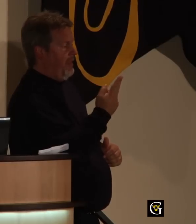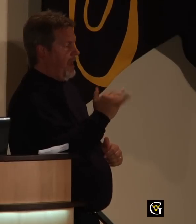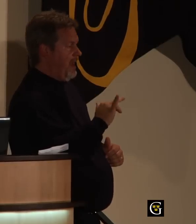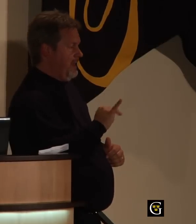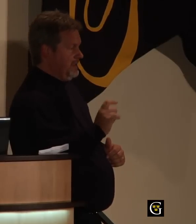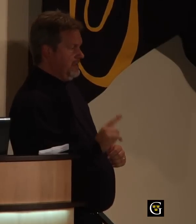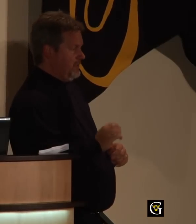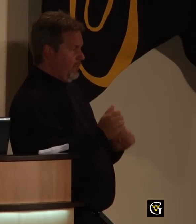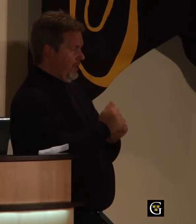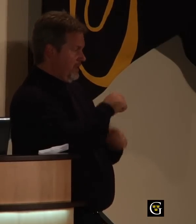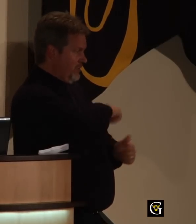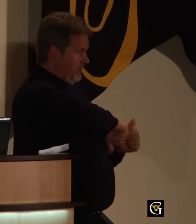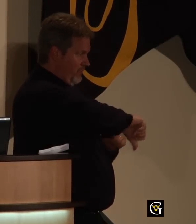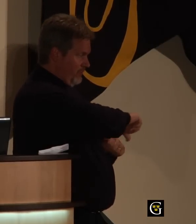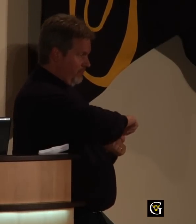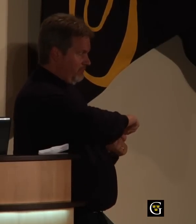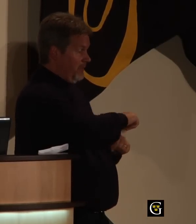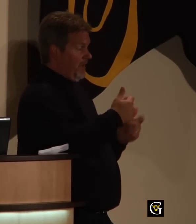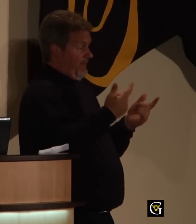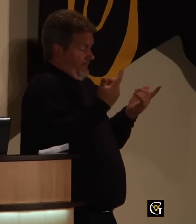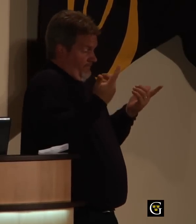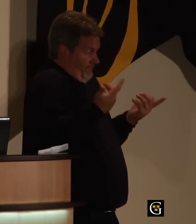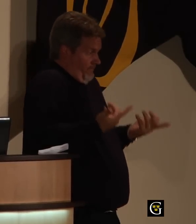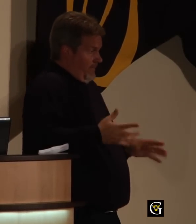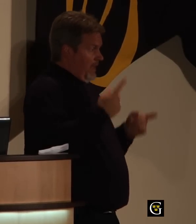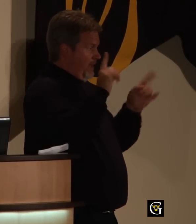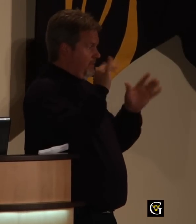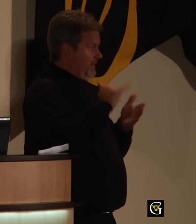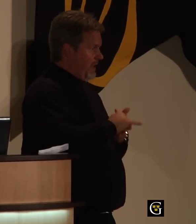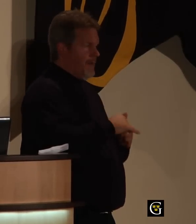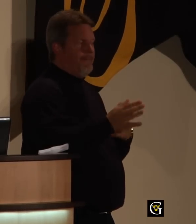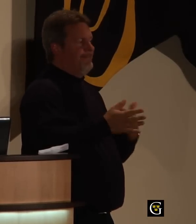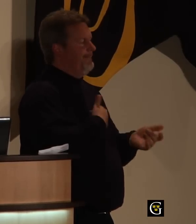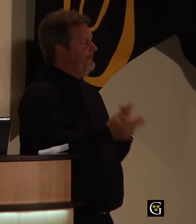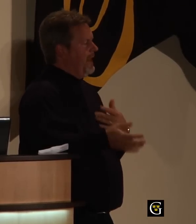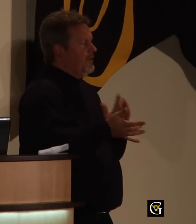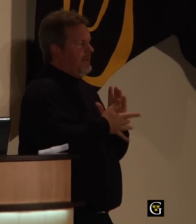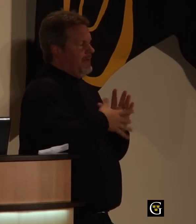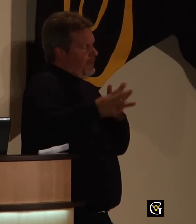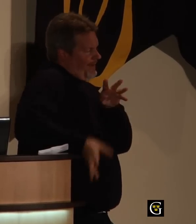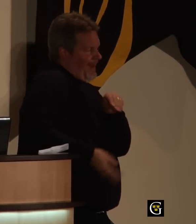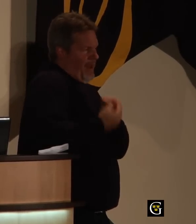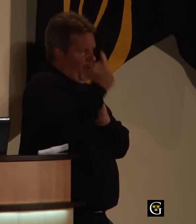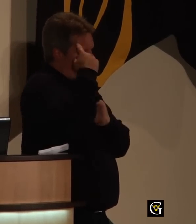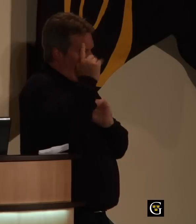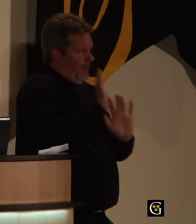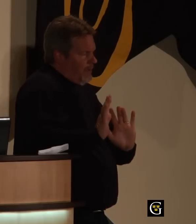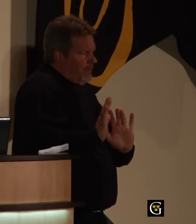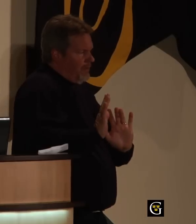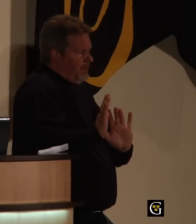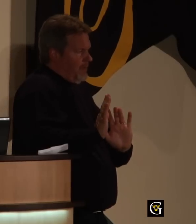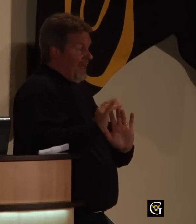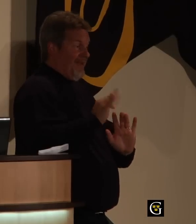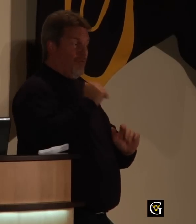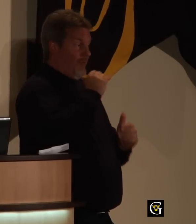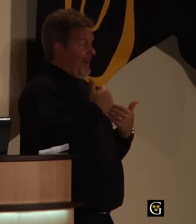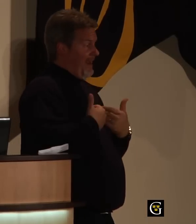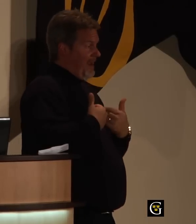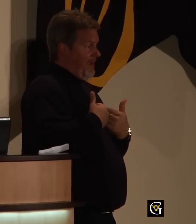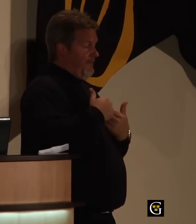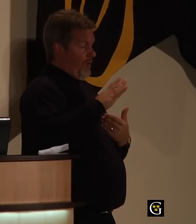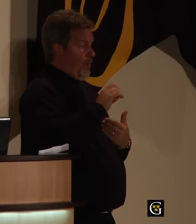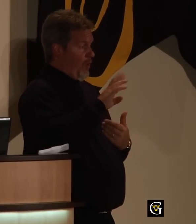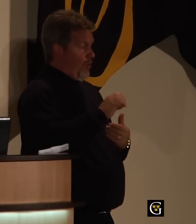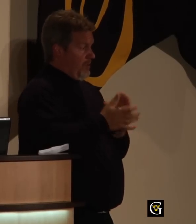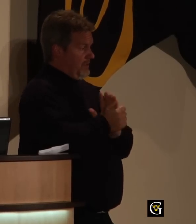it doesn't matter how much fancy technology we add to our brains. If we don't have those core skills to begin with,